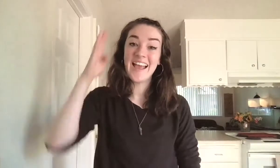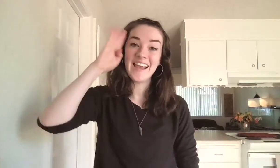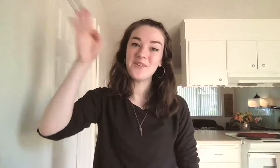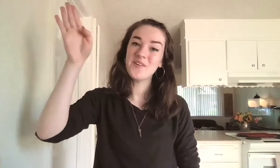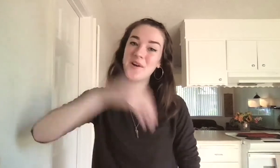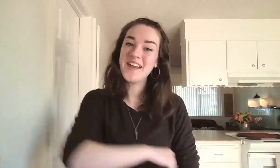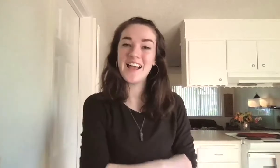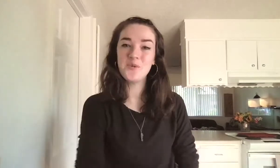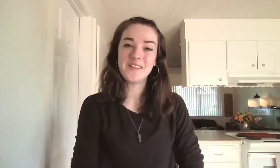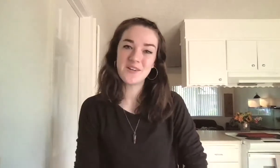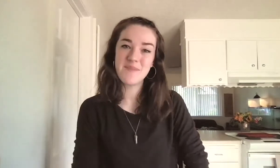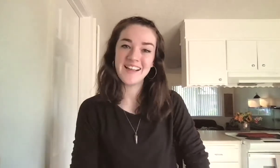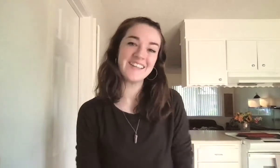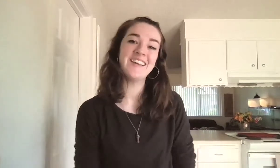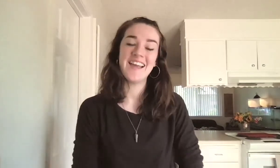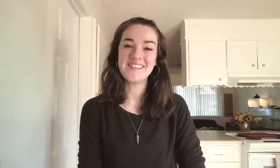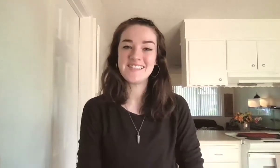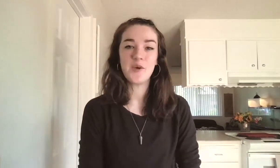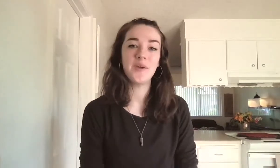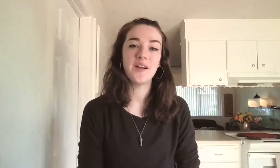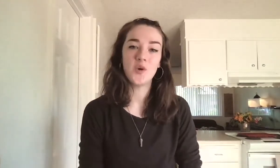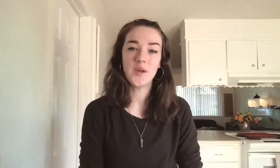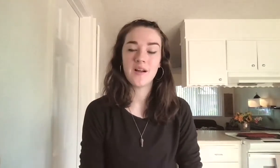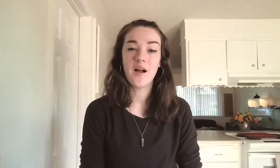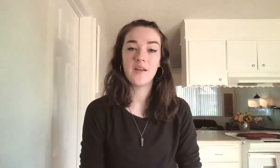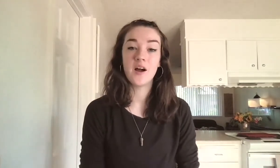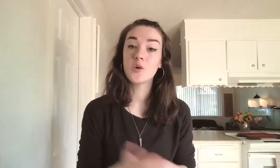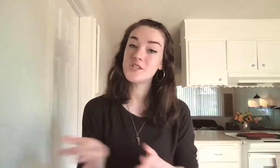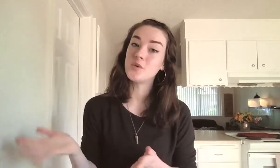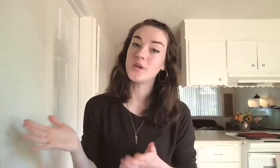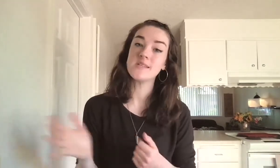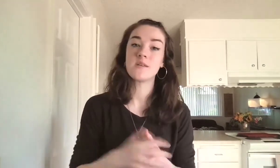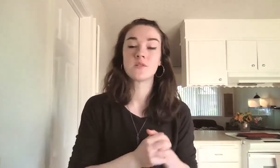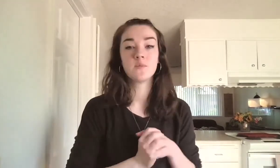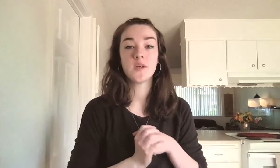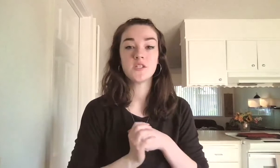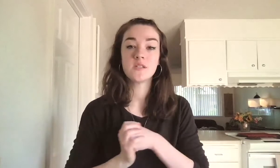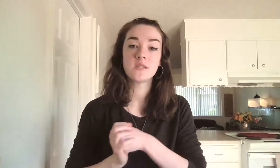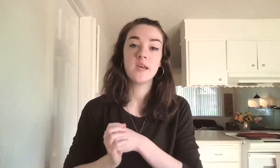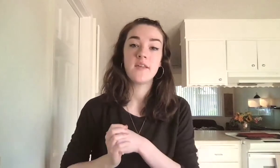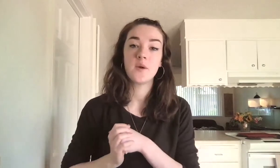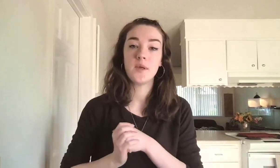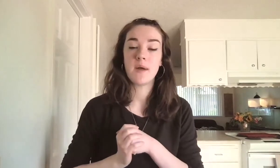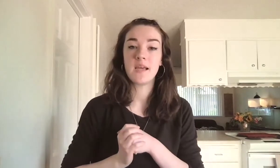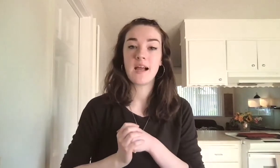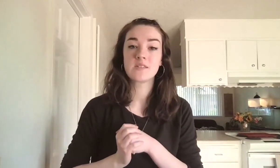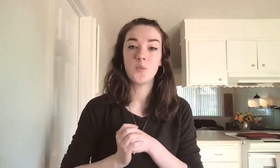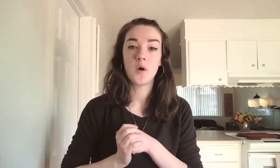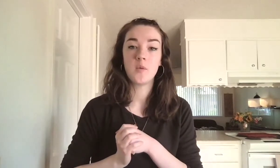Hello everyone and welcome back. Today we are going to work on our question words, so some questions that we might ask someone when we are